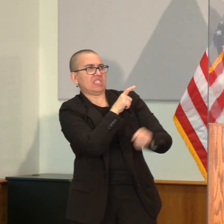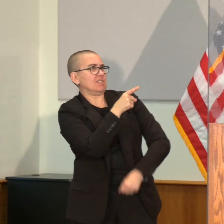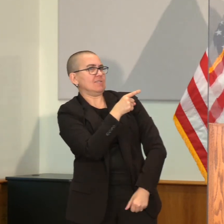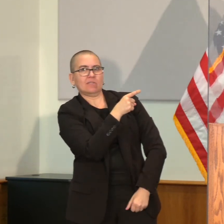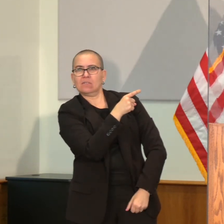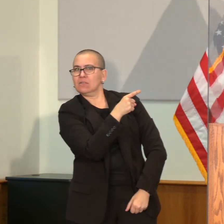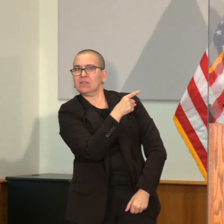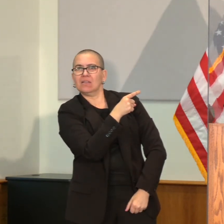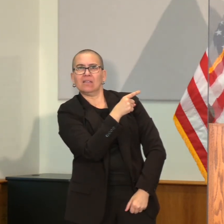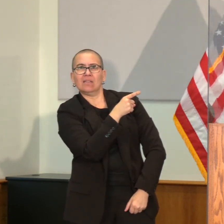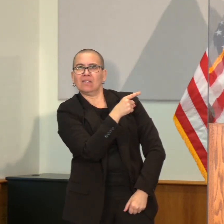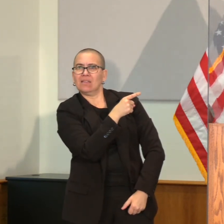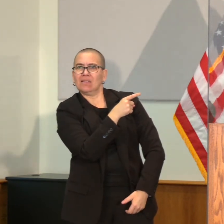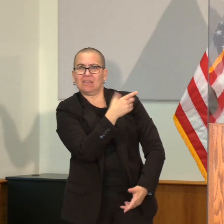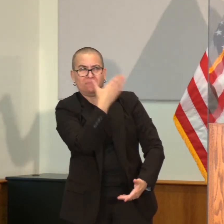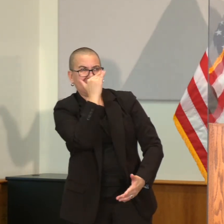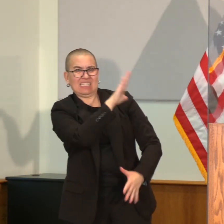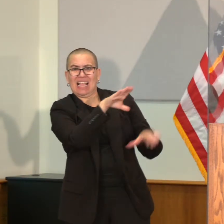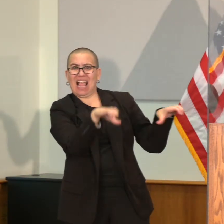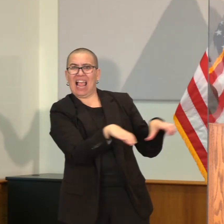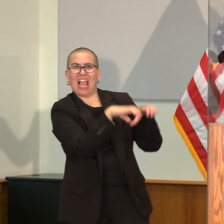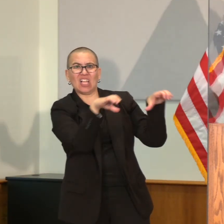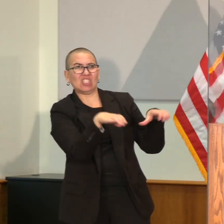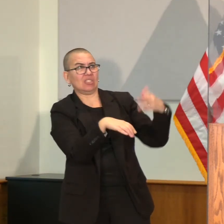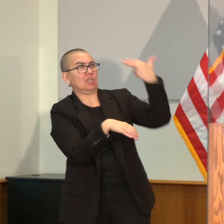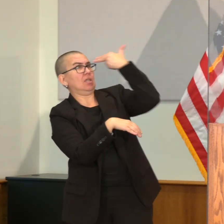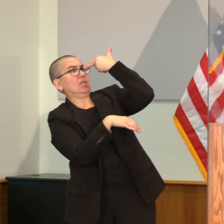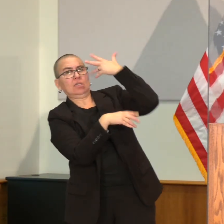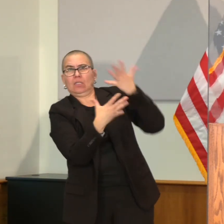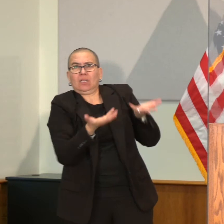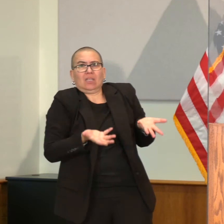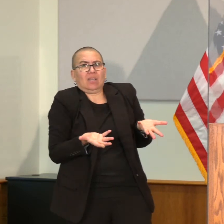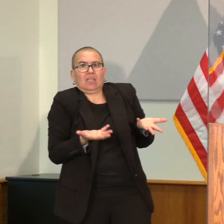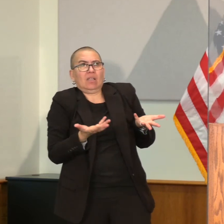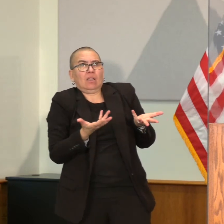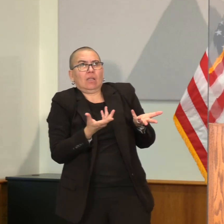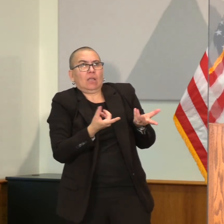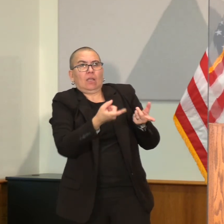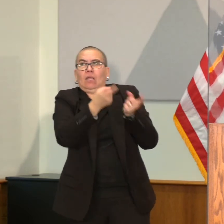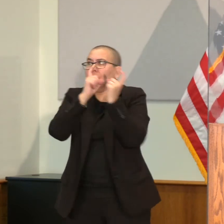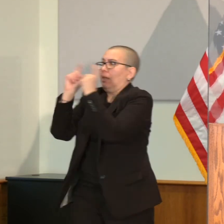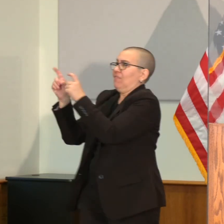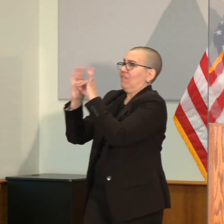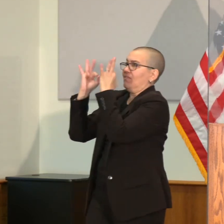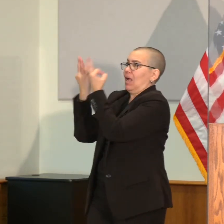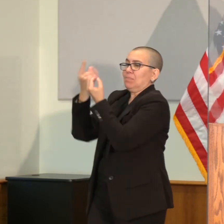that they actually all pay for because their property taxes go up because they got no way to pay for it. I mean, it's just